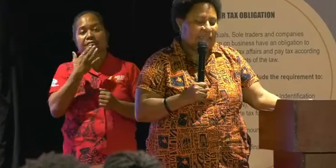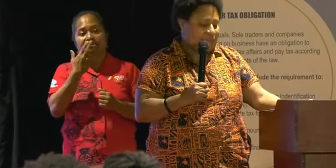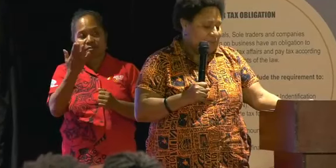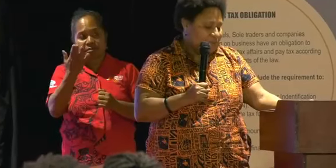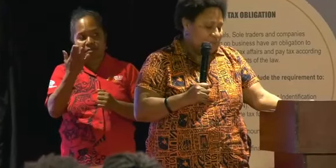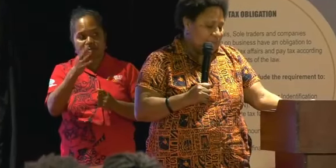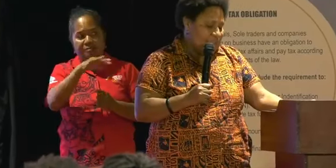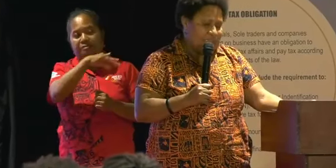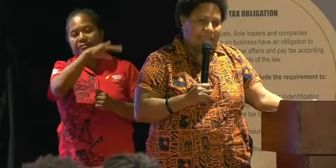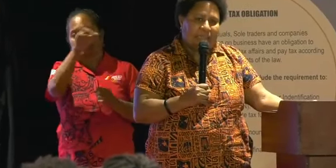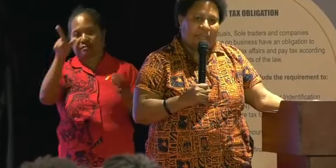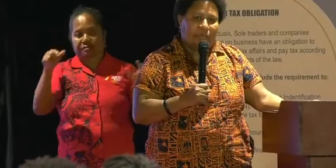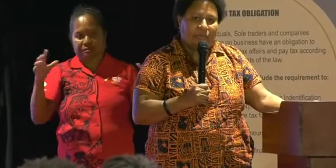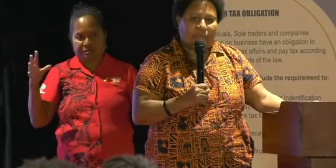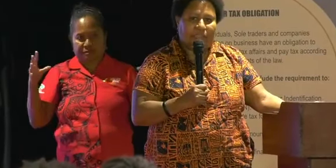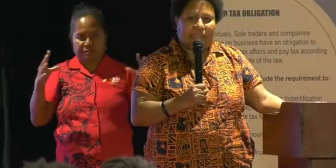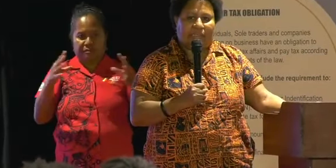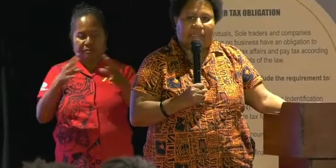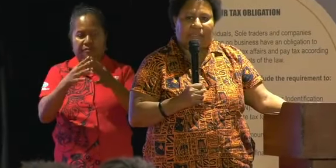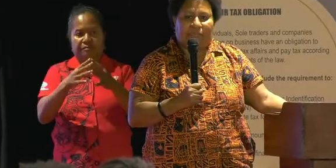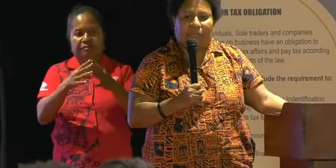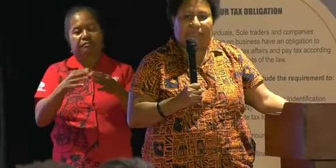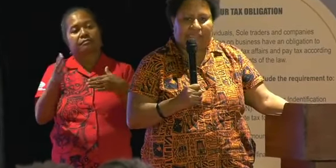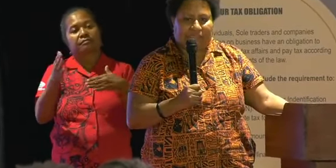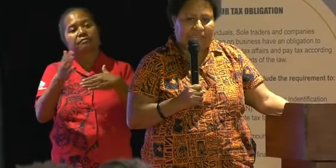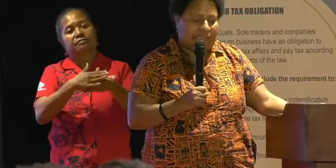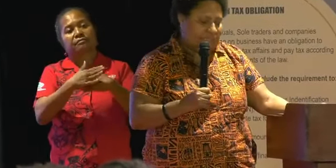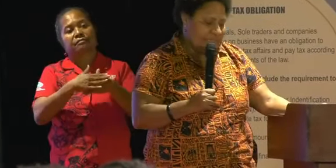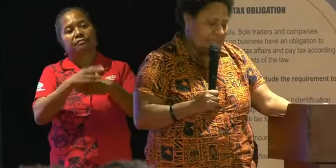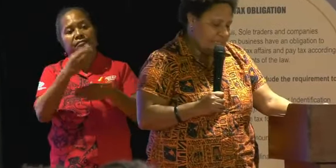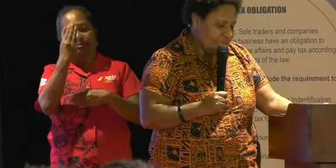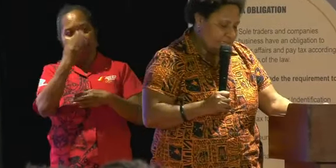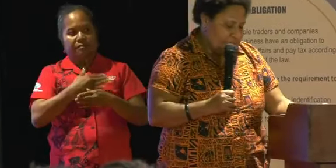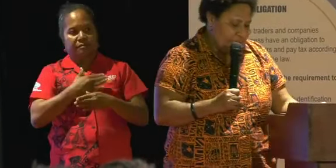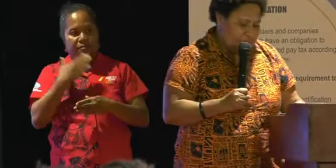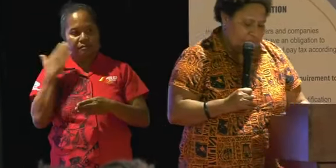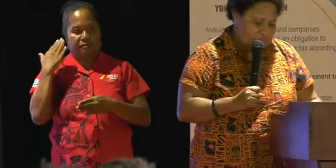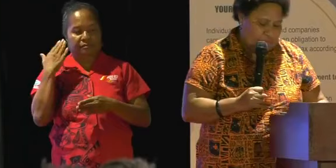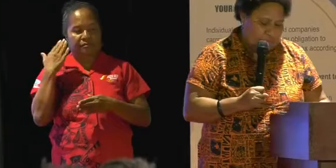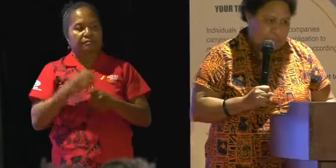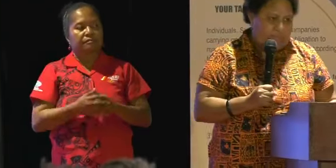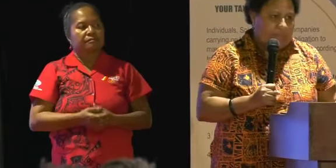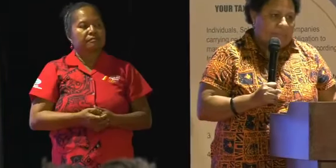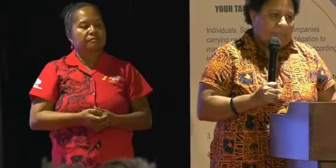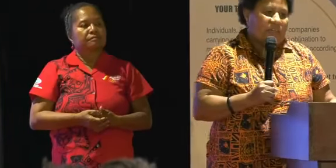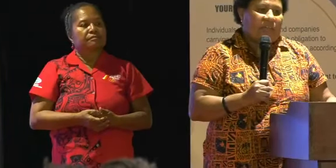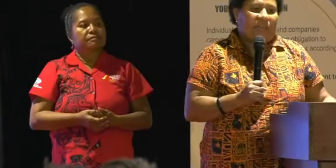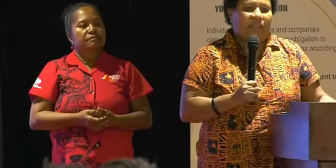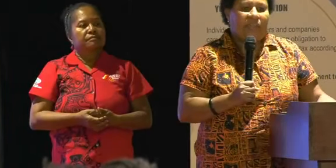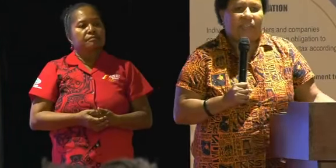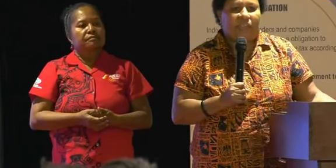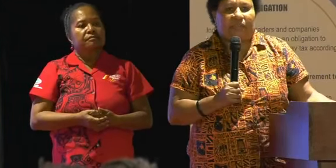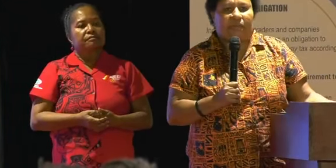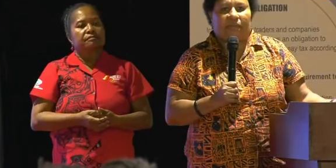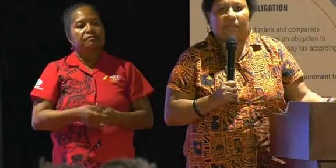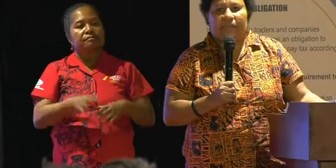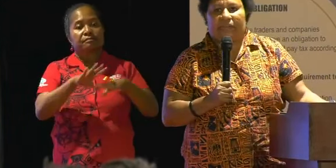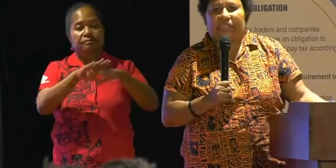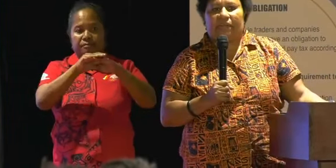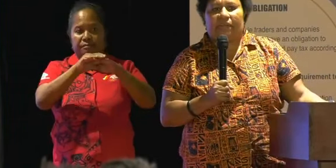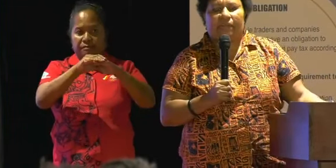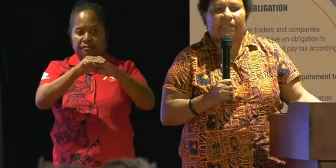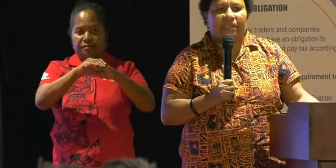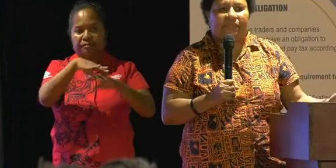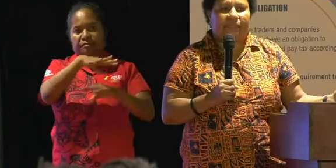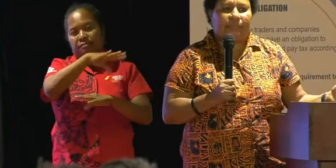and basically close the 4-day session. So also acknowledging all